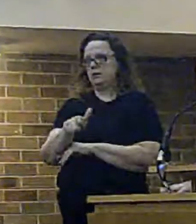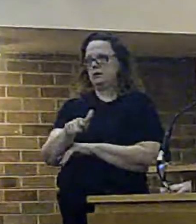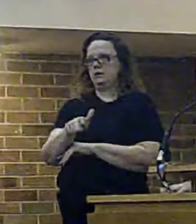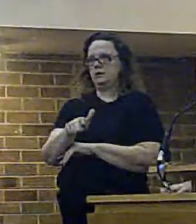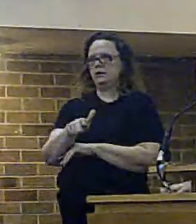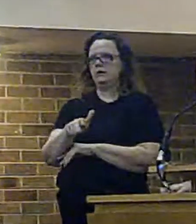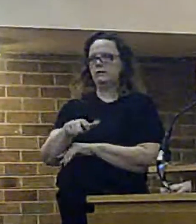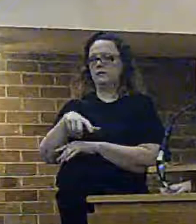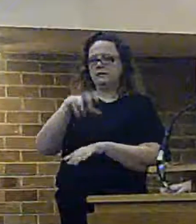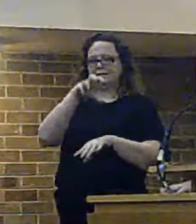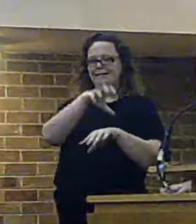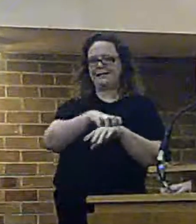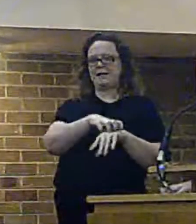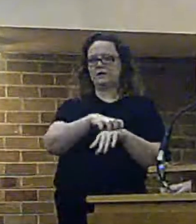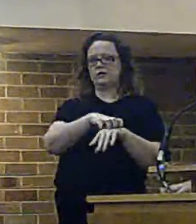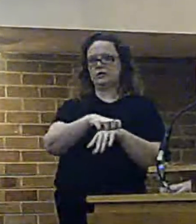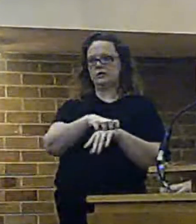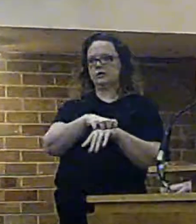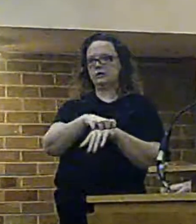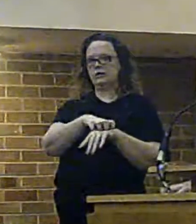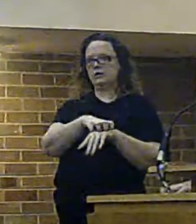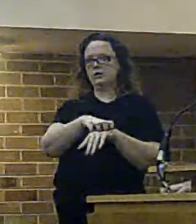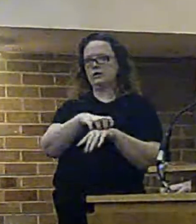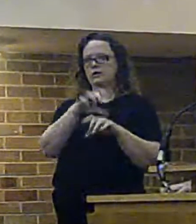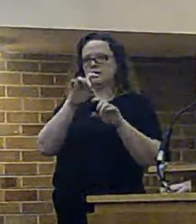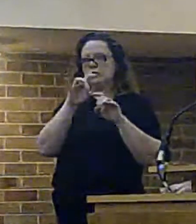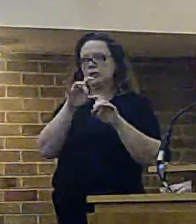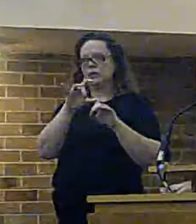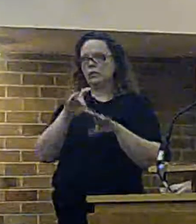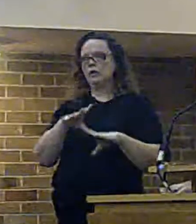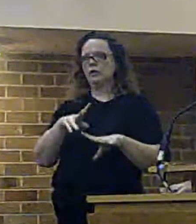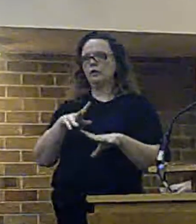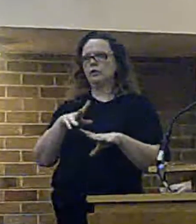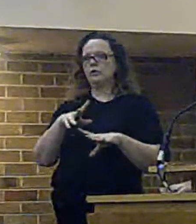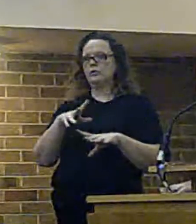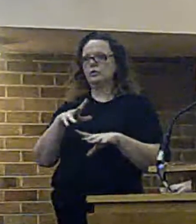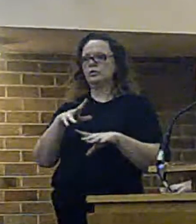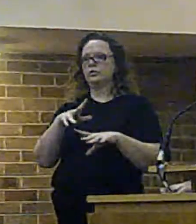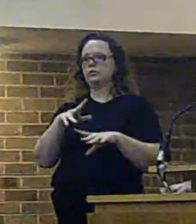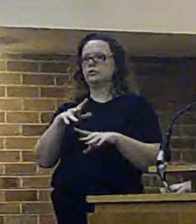take stations out, you lose tiers of